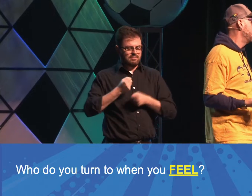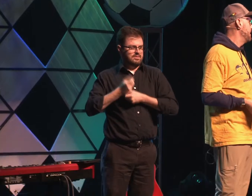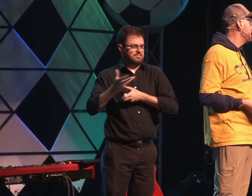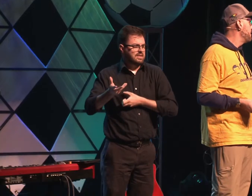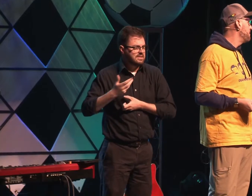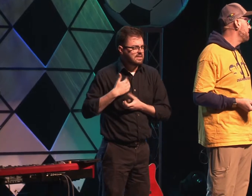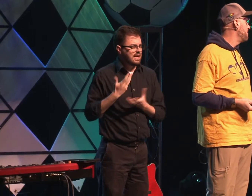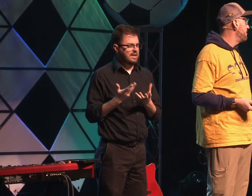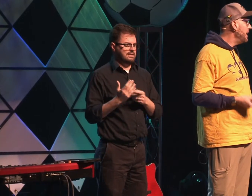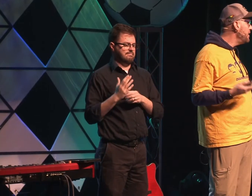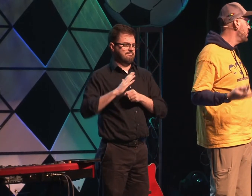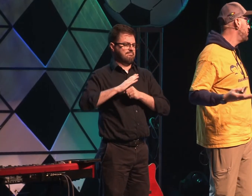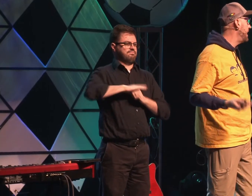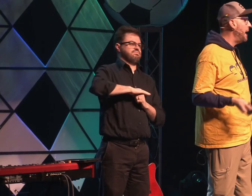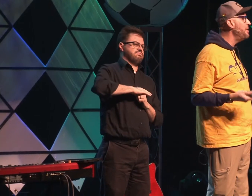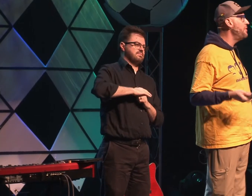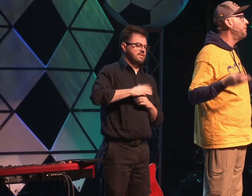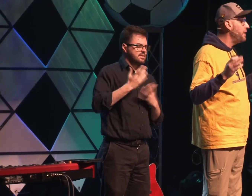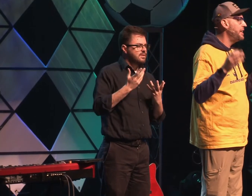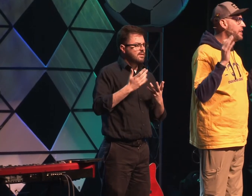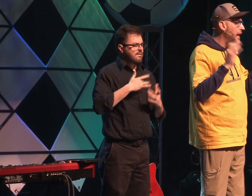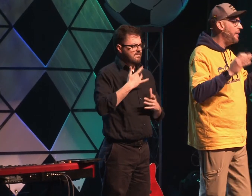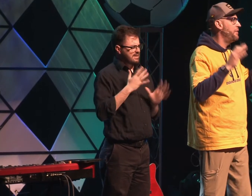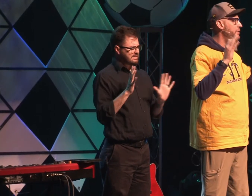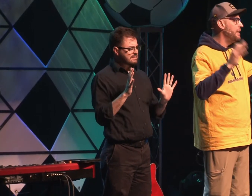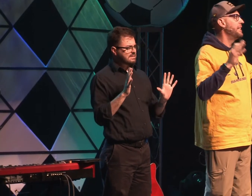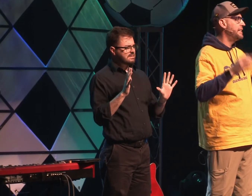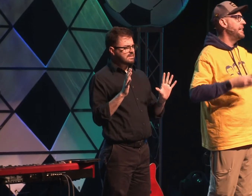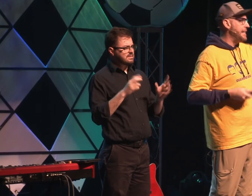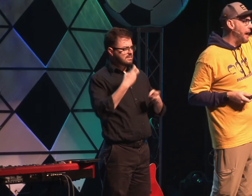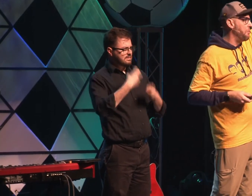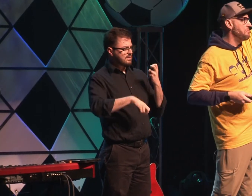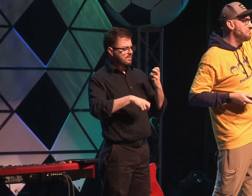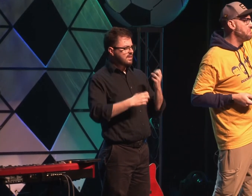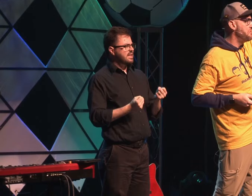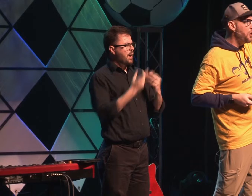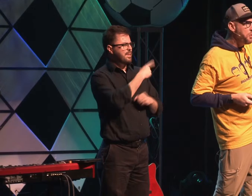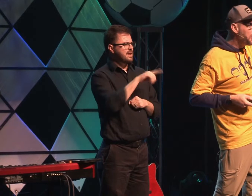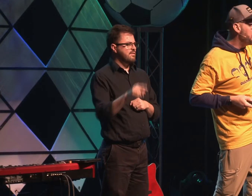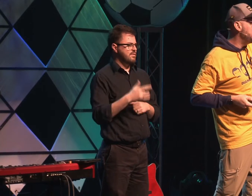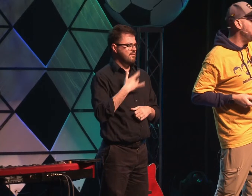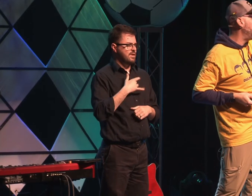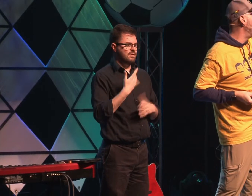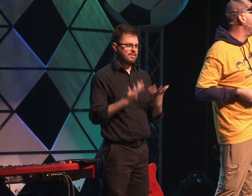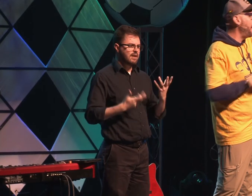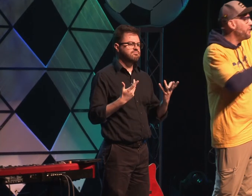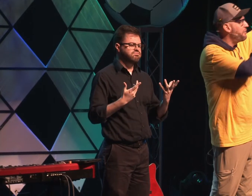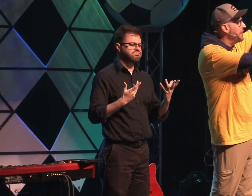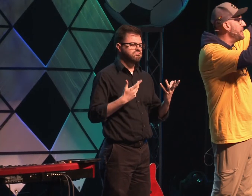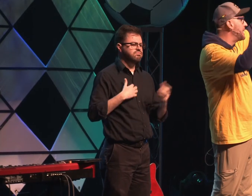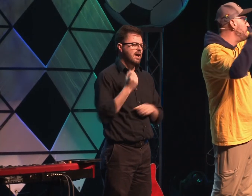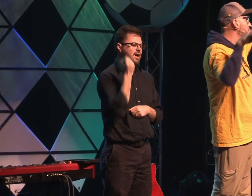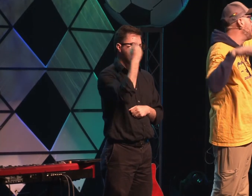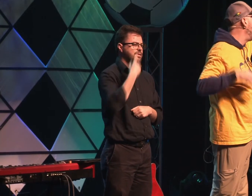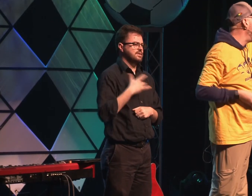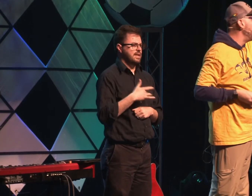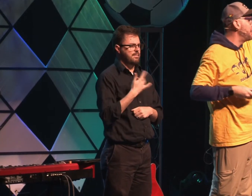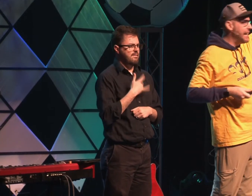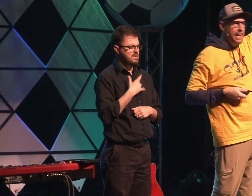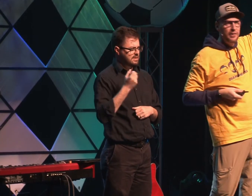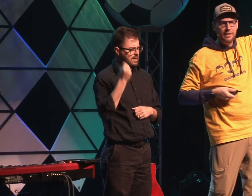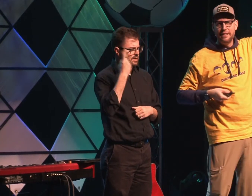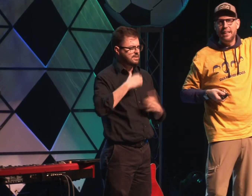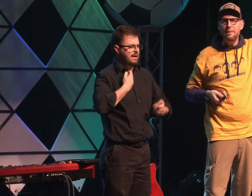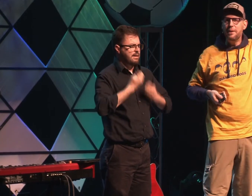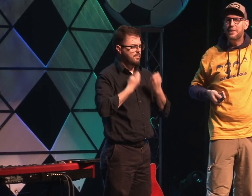tricky. Feelings are tricky. How many of y'all feel like you got the feelings thing down? No worries about it. Whatever feeling comes your way, you